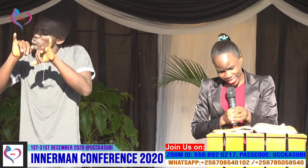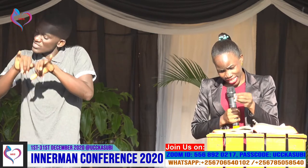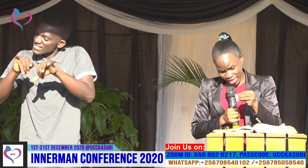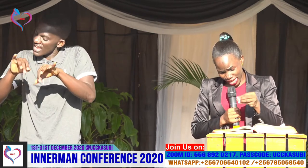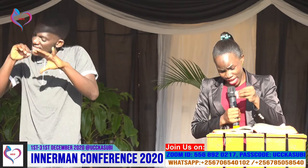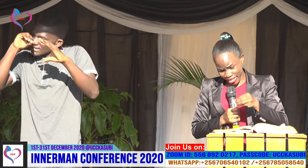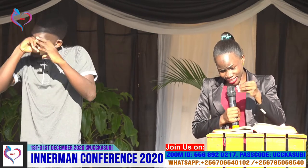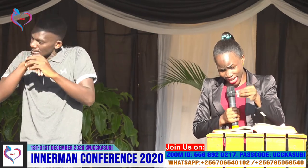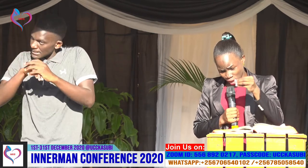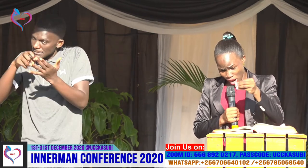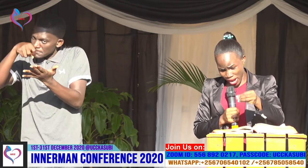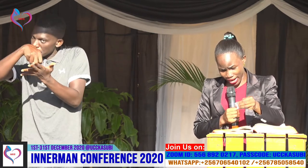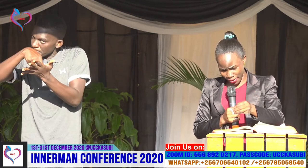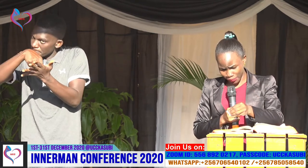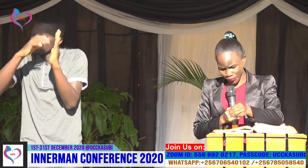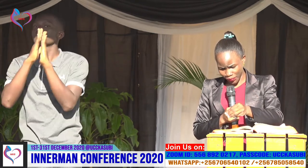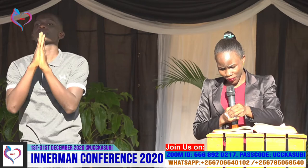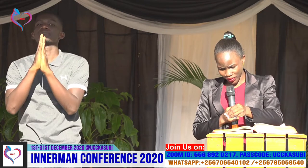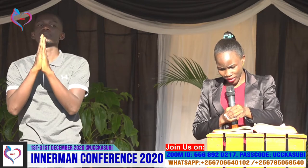spent